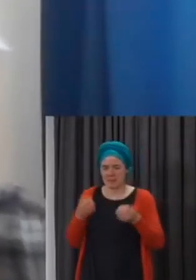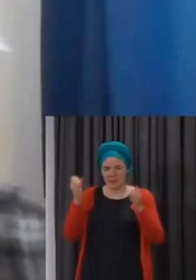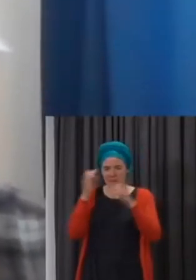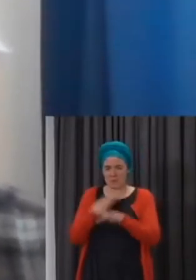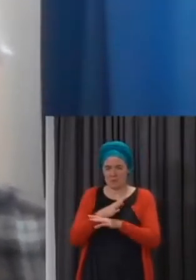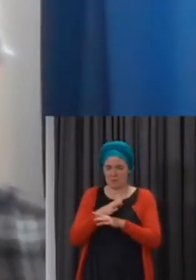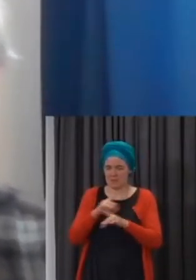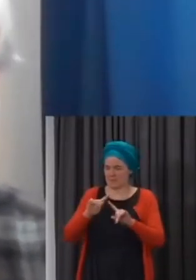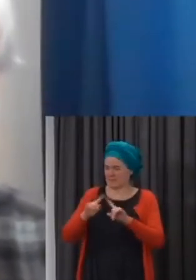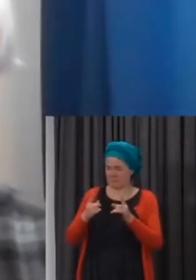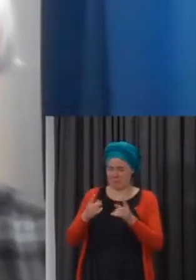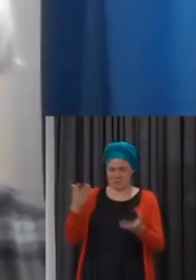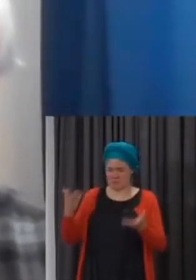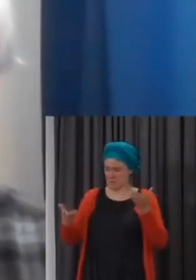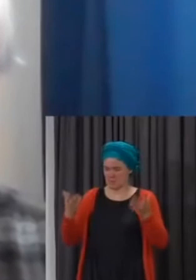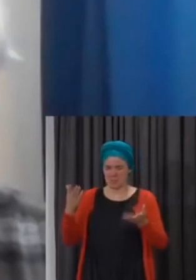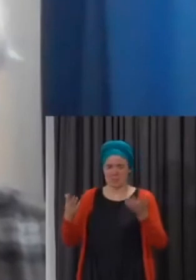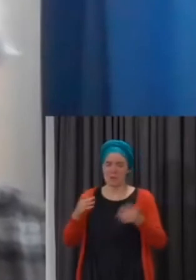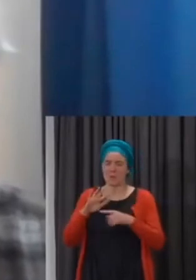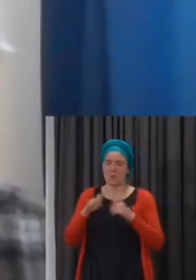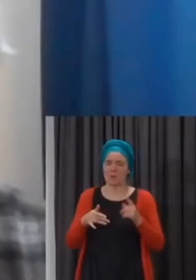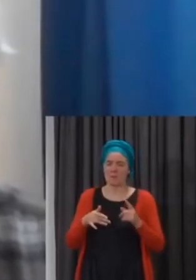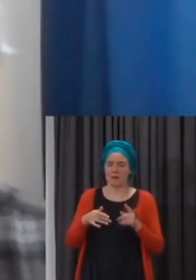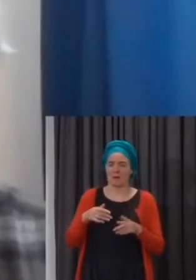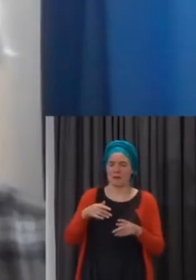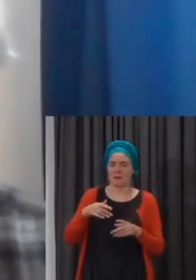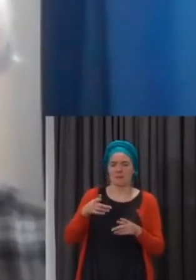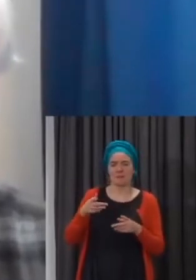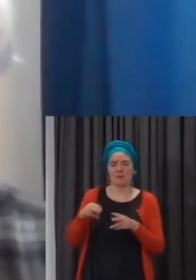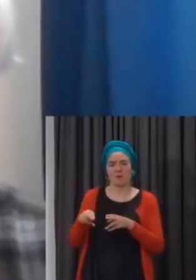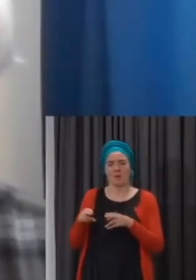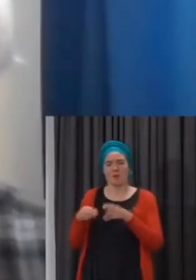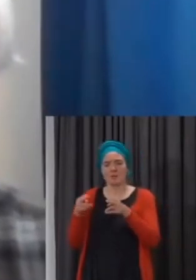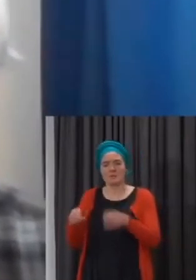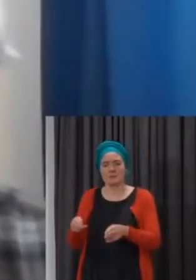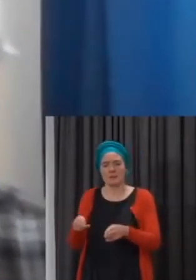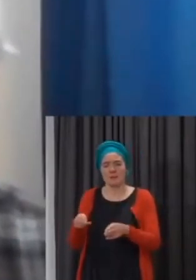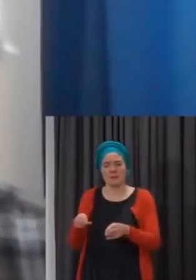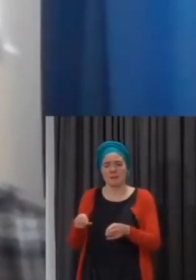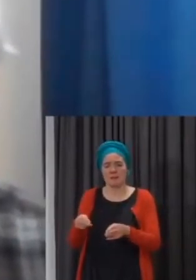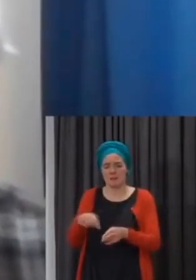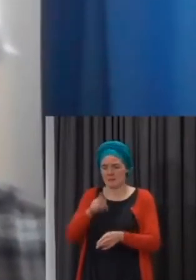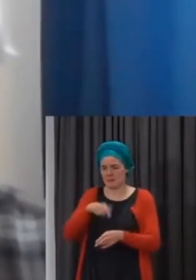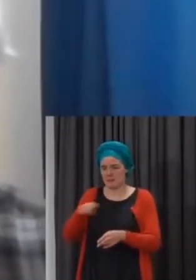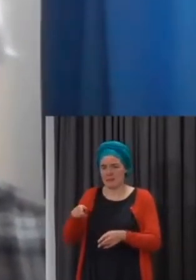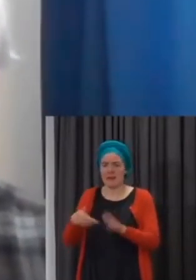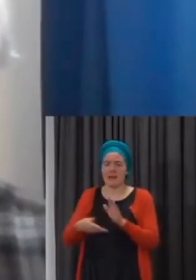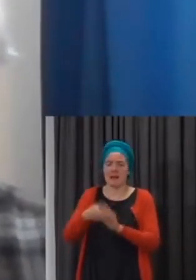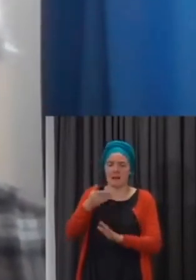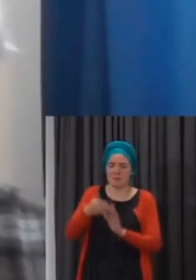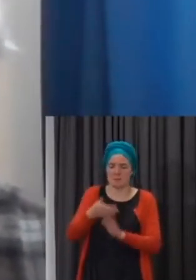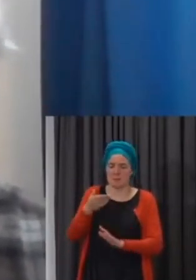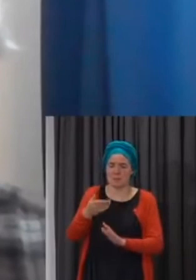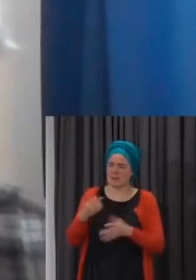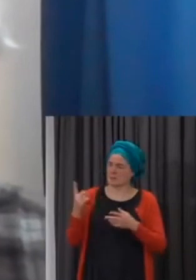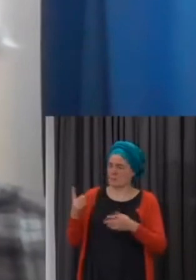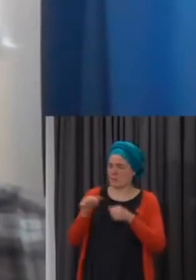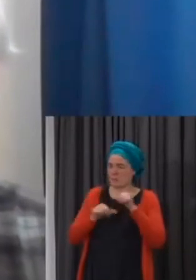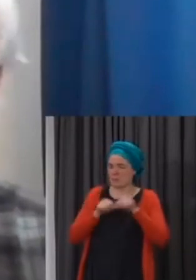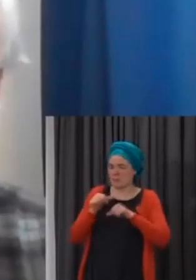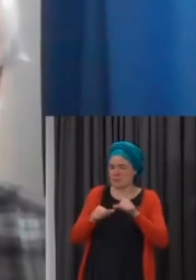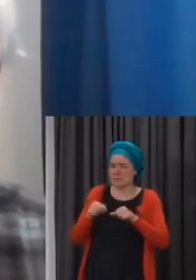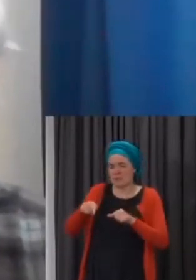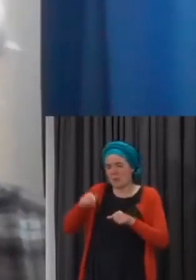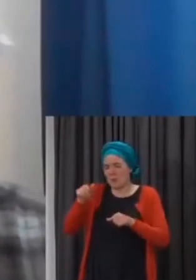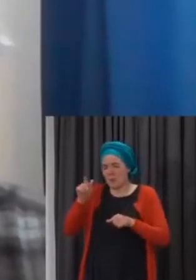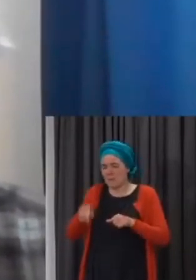you explain as clear as you can the steps involved in discharging a patient who's had COVID-19 back into their own home, back